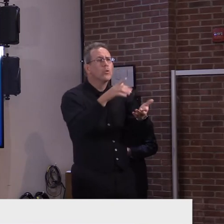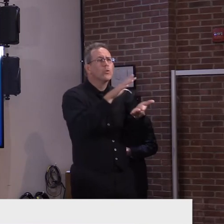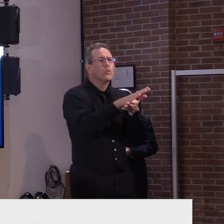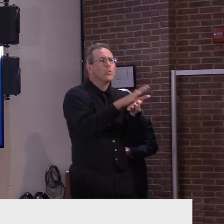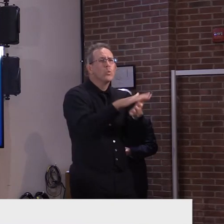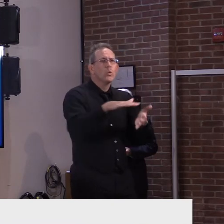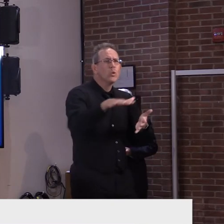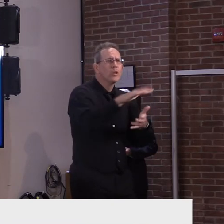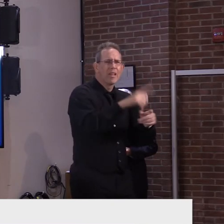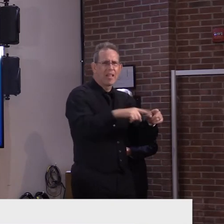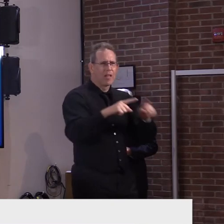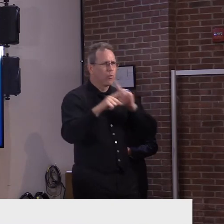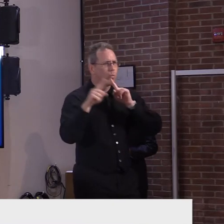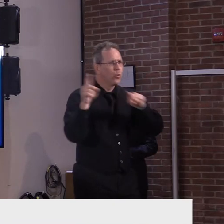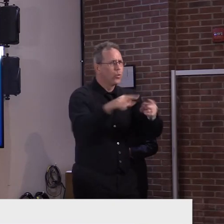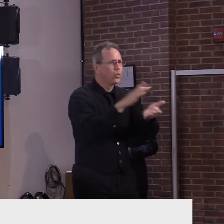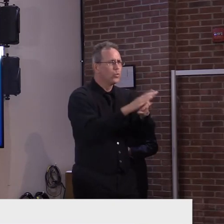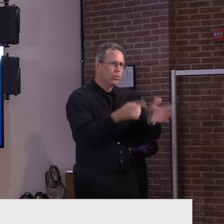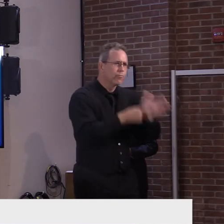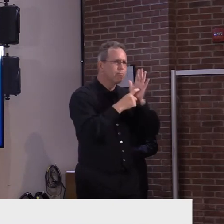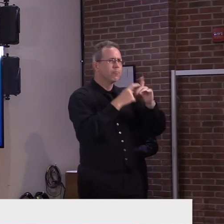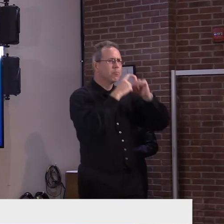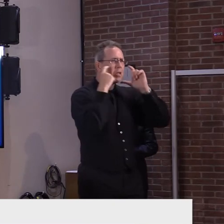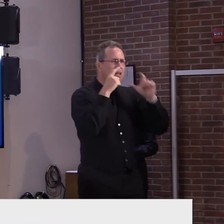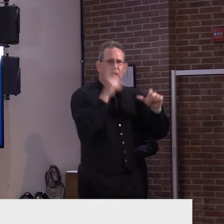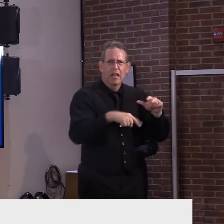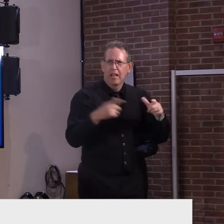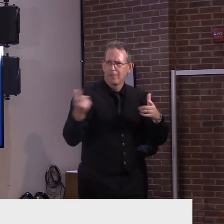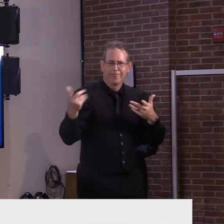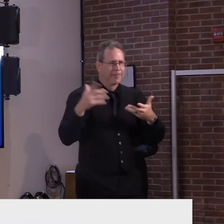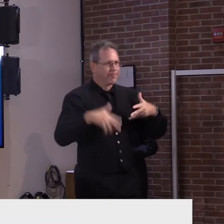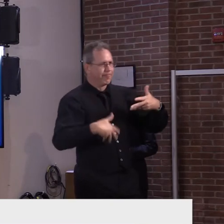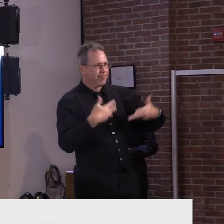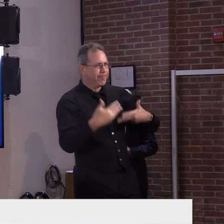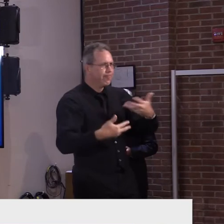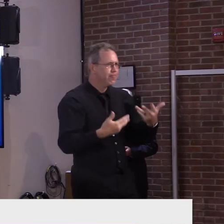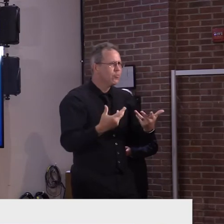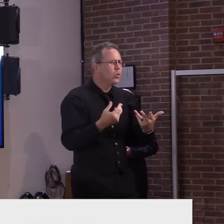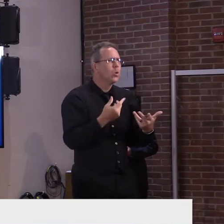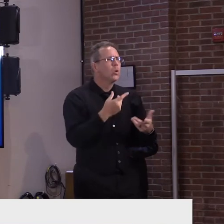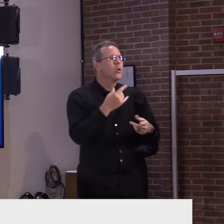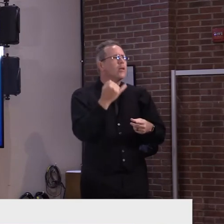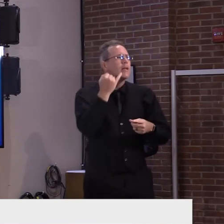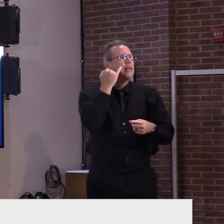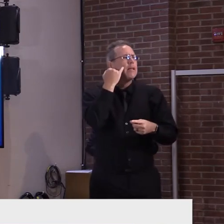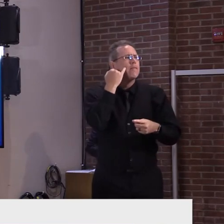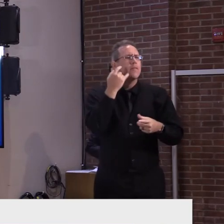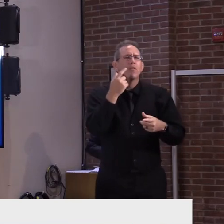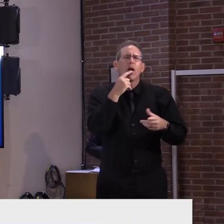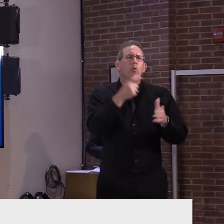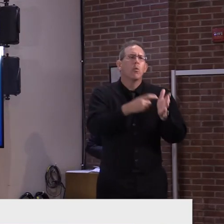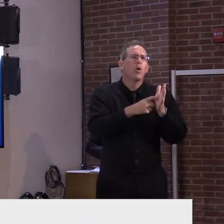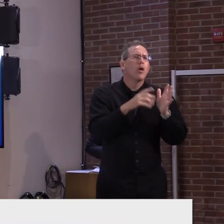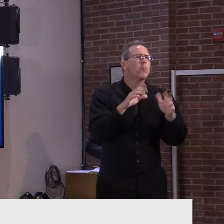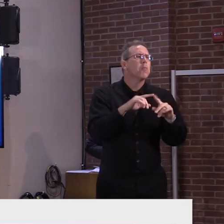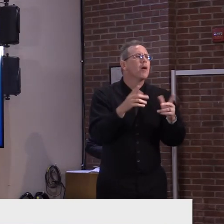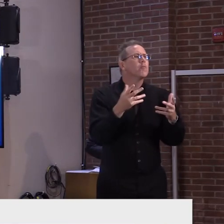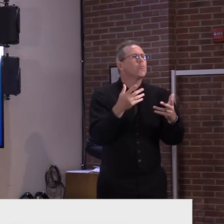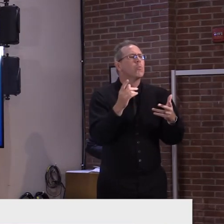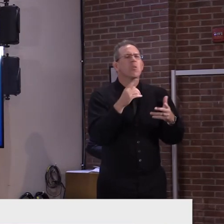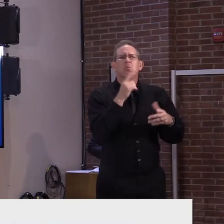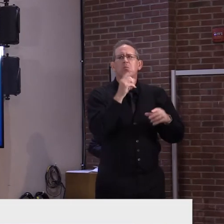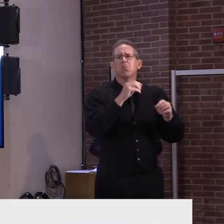emergency. If that was not the roadblock, would you mandate them in all schools? Well, we